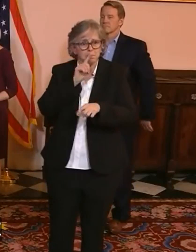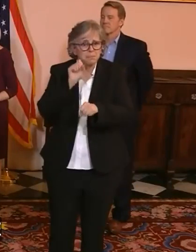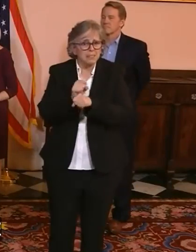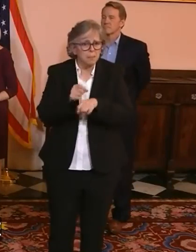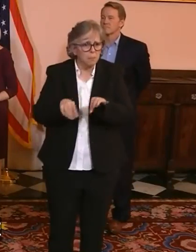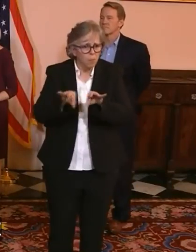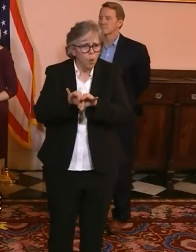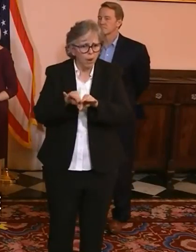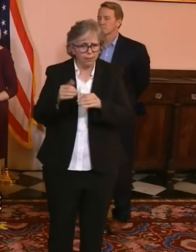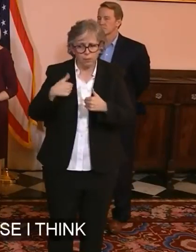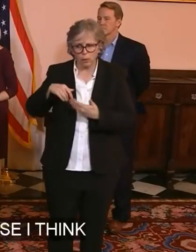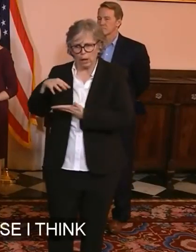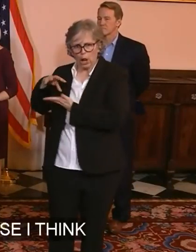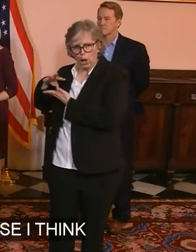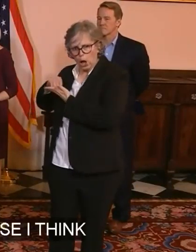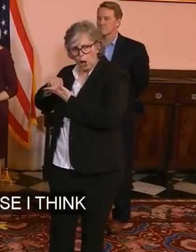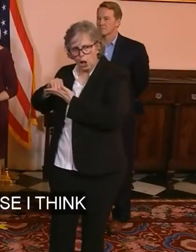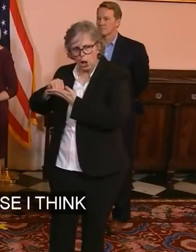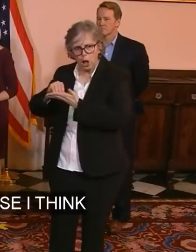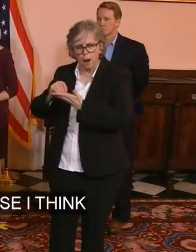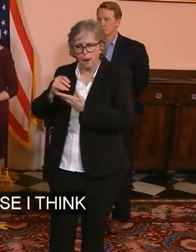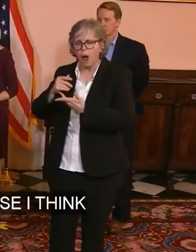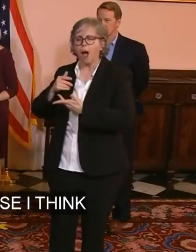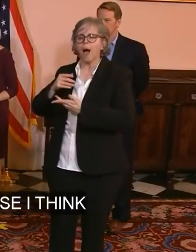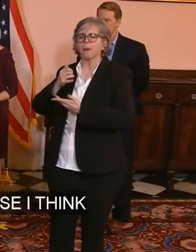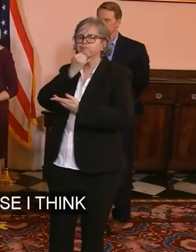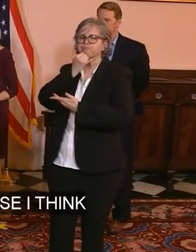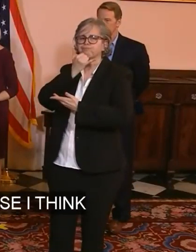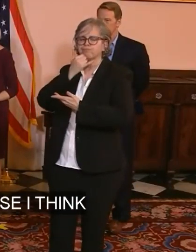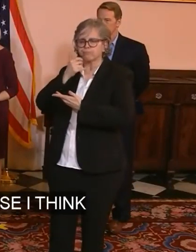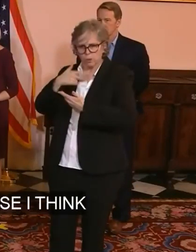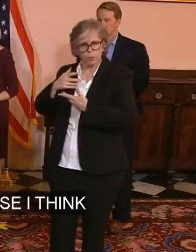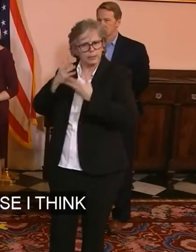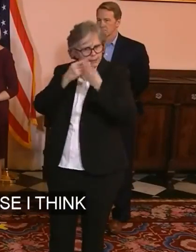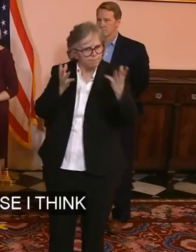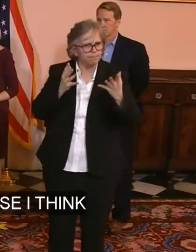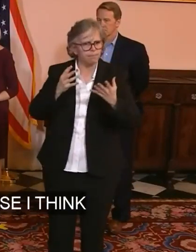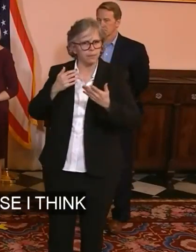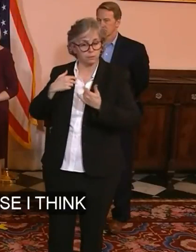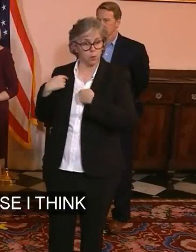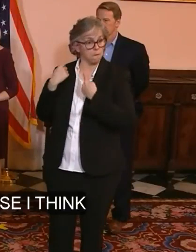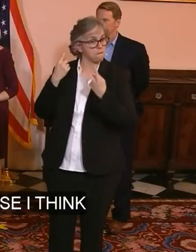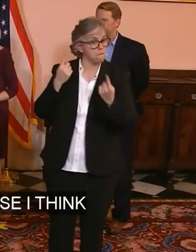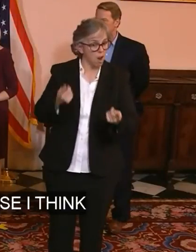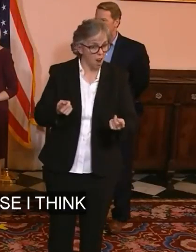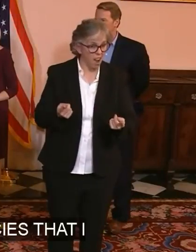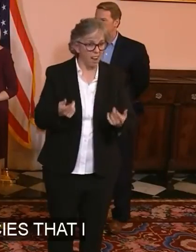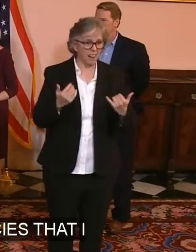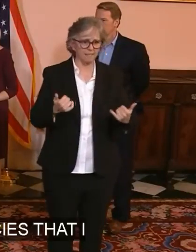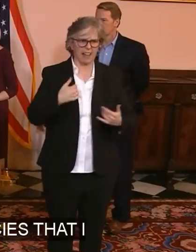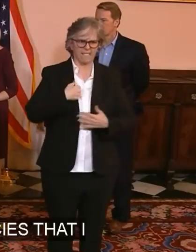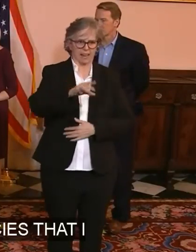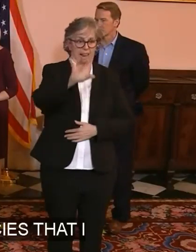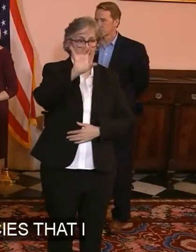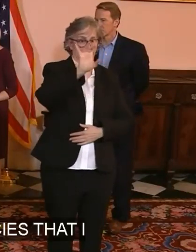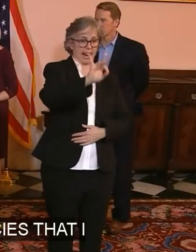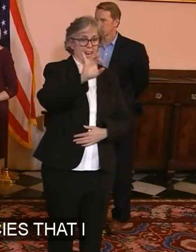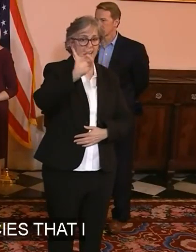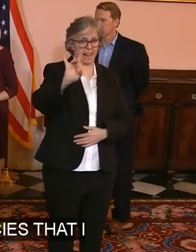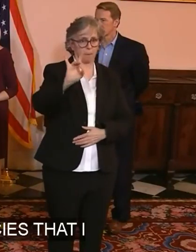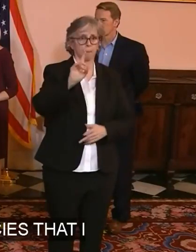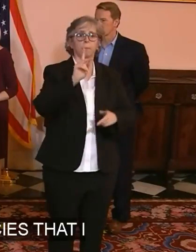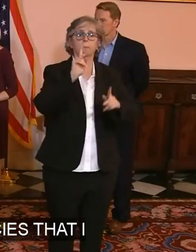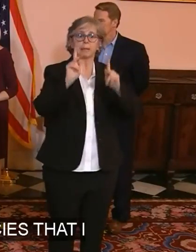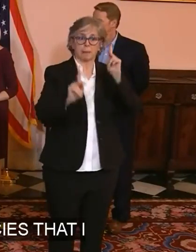need to correct. But first of all, we do have 88 confirmed cases in Ohio. We have not had testing